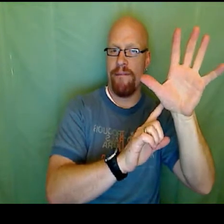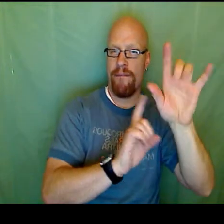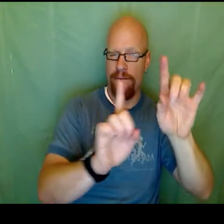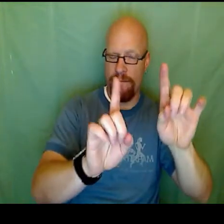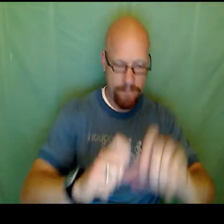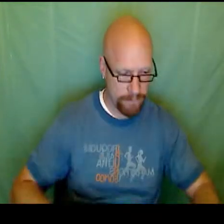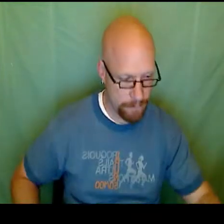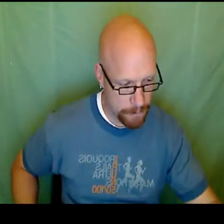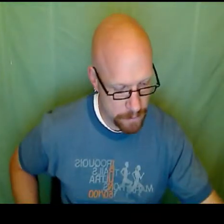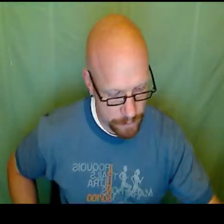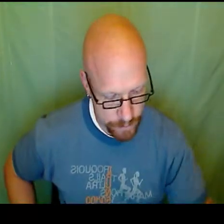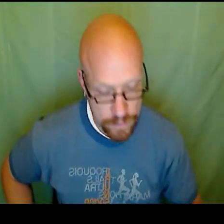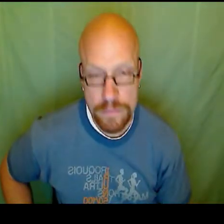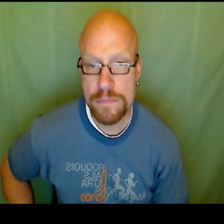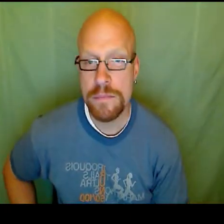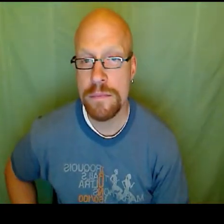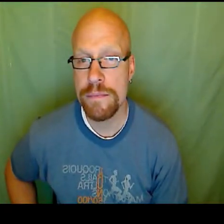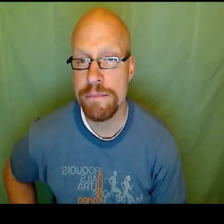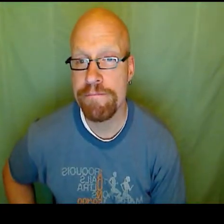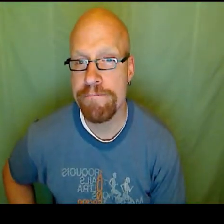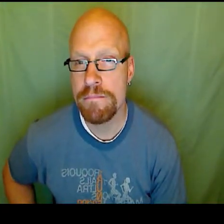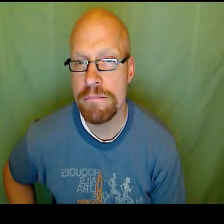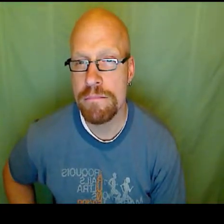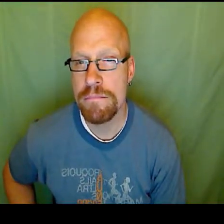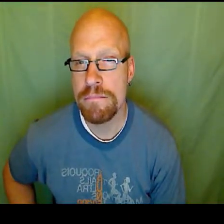it by negative 5.